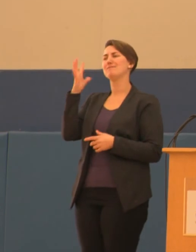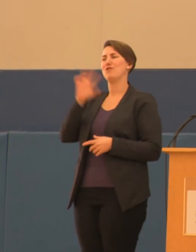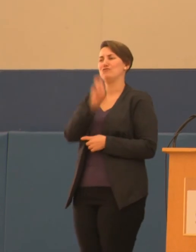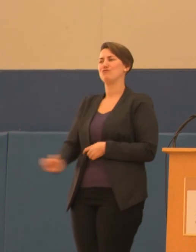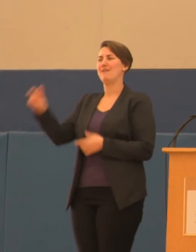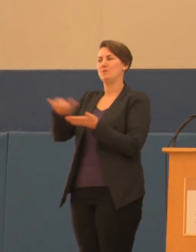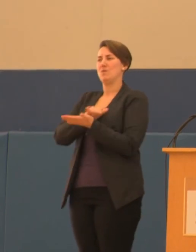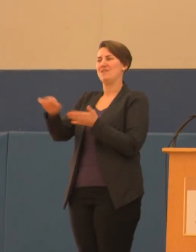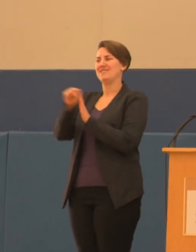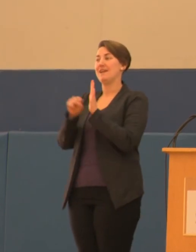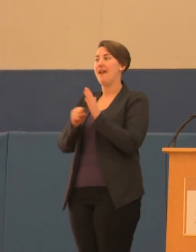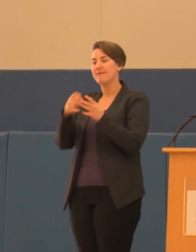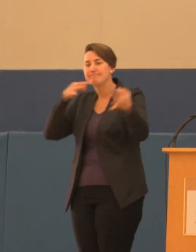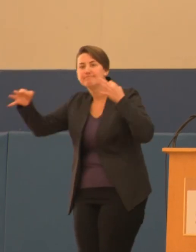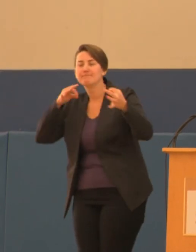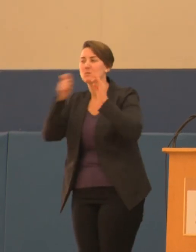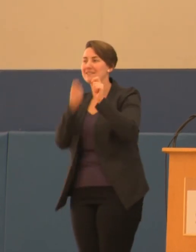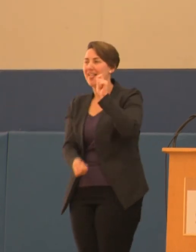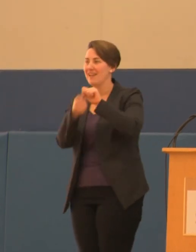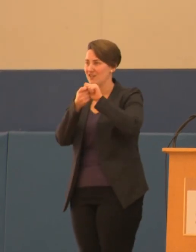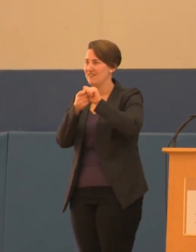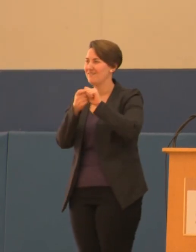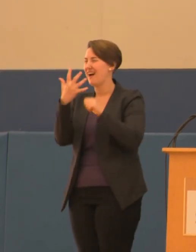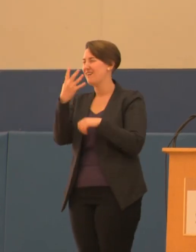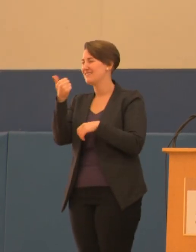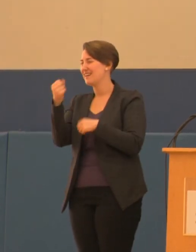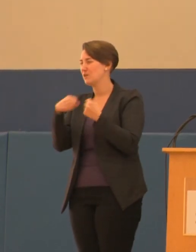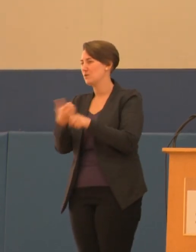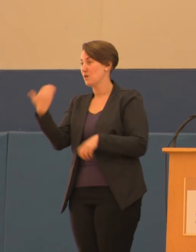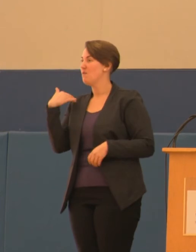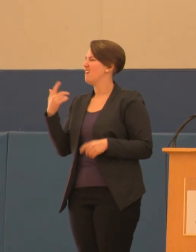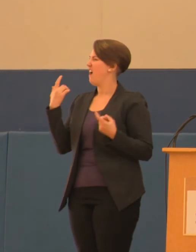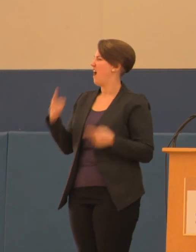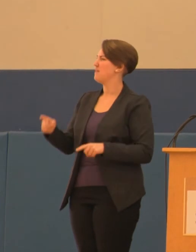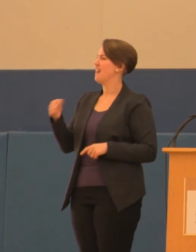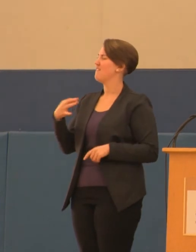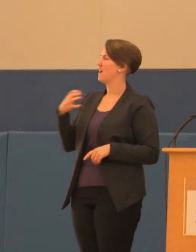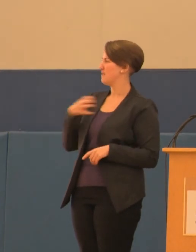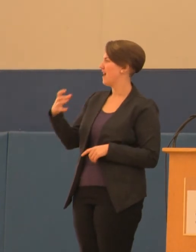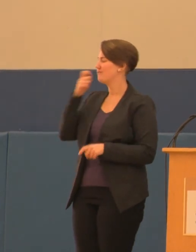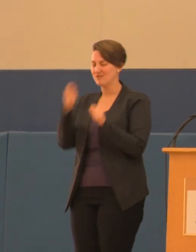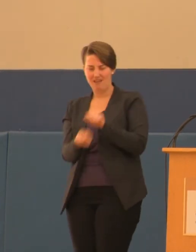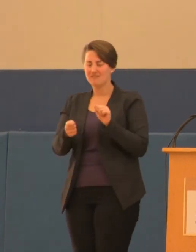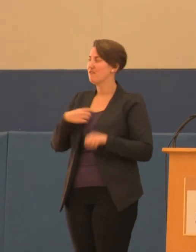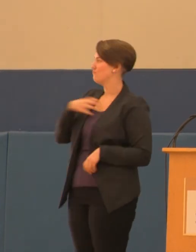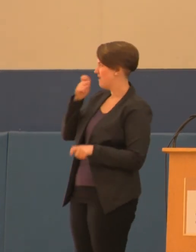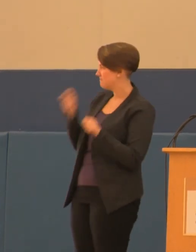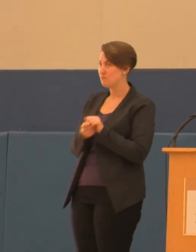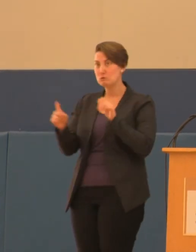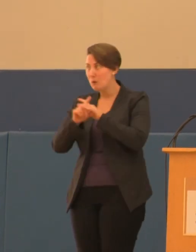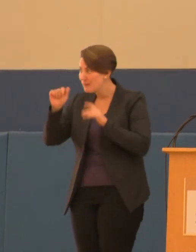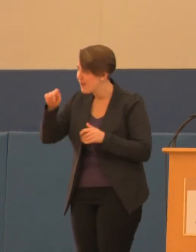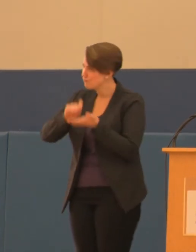retaliation 5-10 years ago because it's the biggest thing. You complain and they write you up. Every time you come and write, you're written up. Every time you do anything wrong,